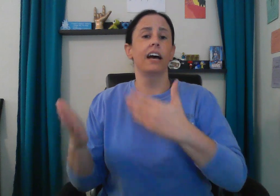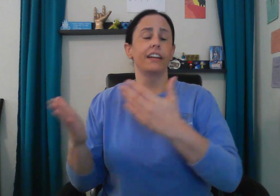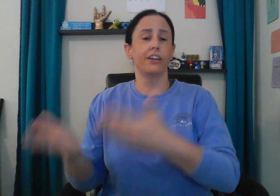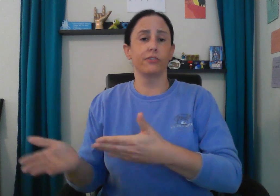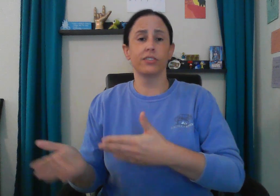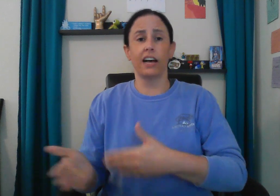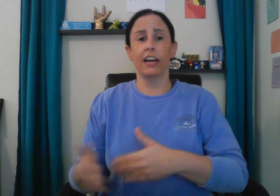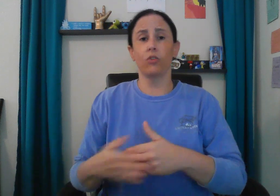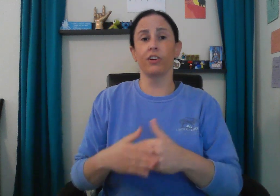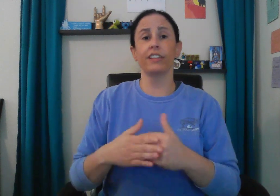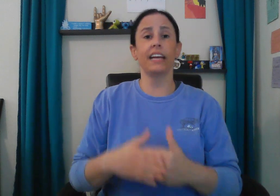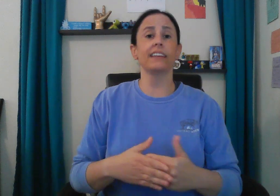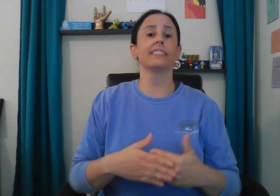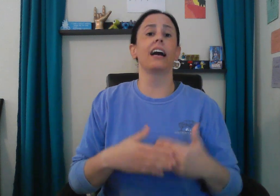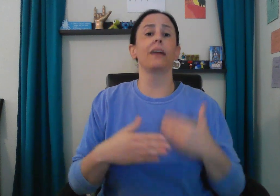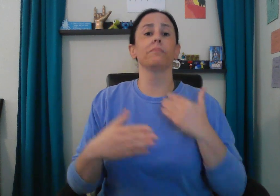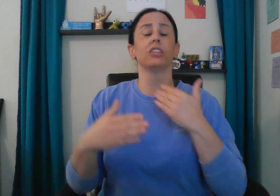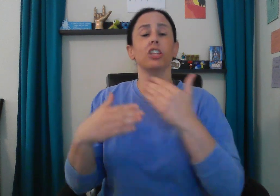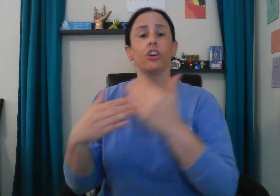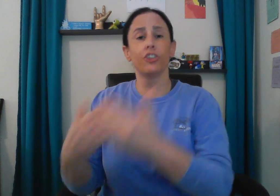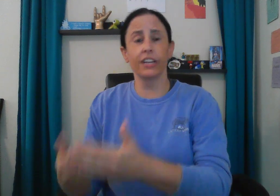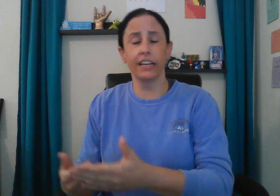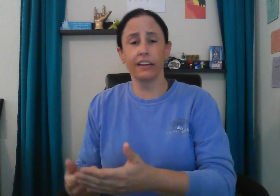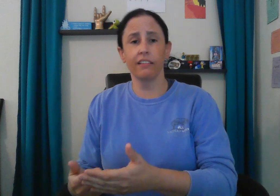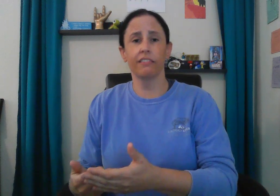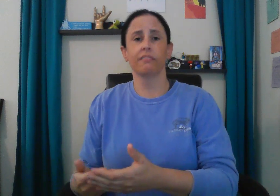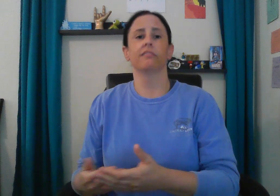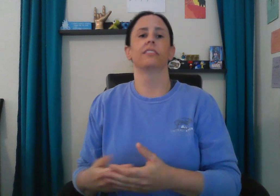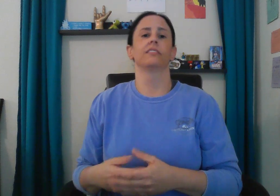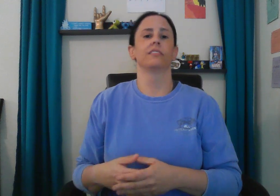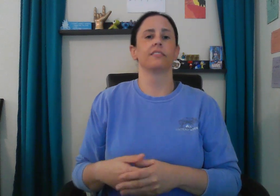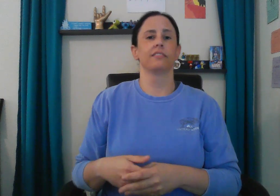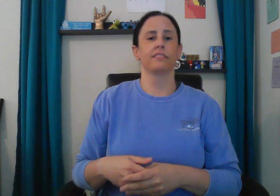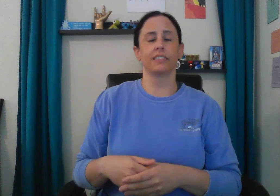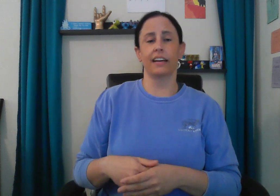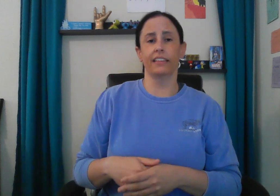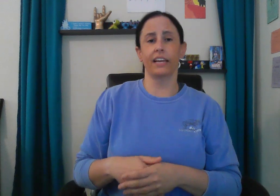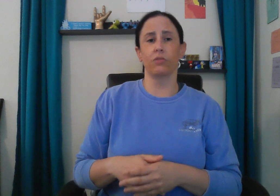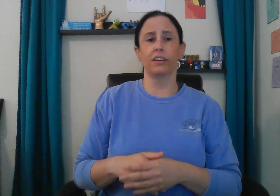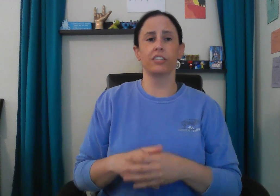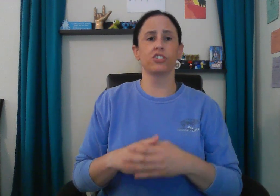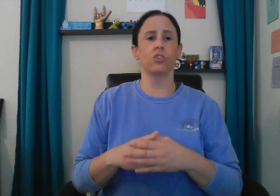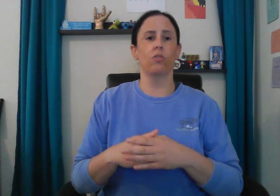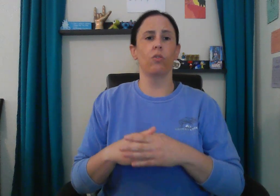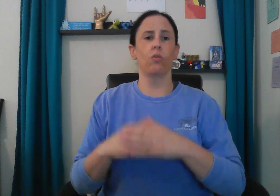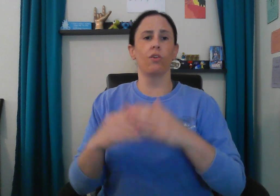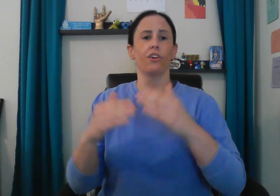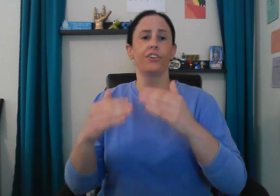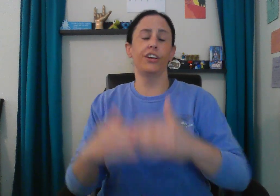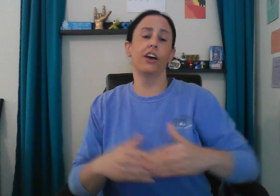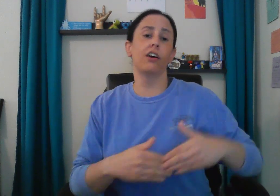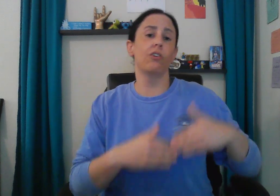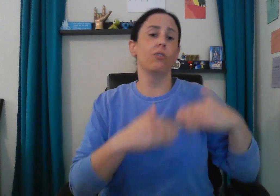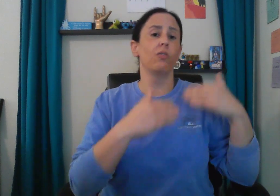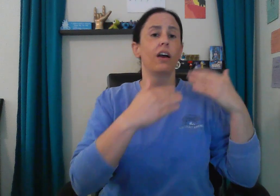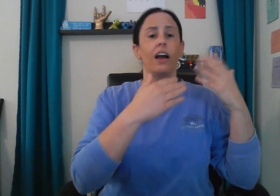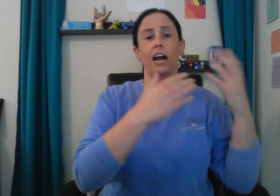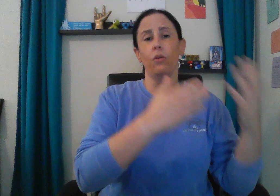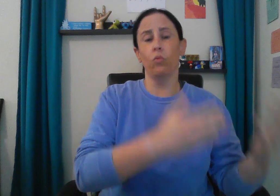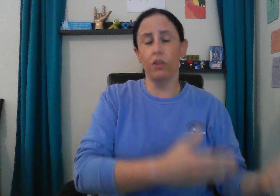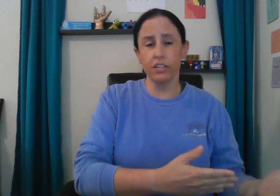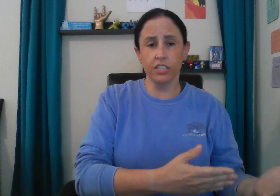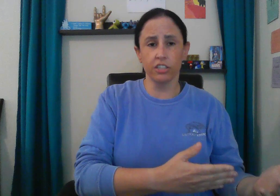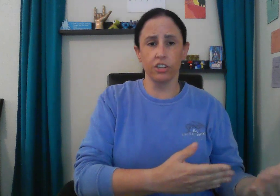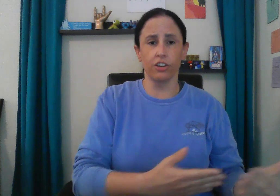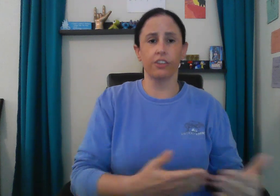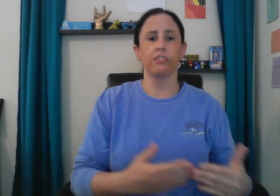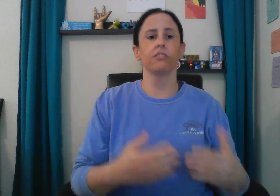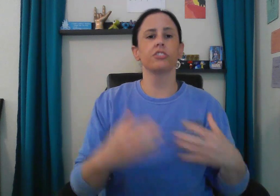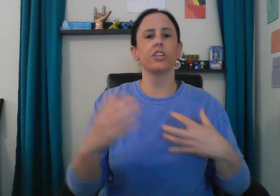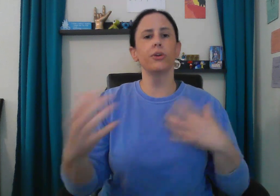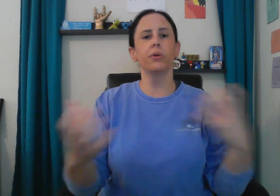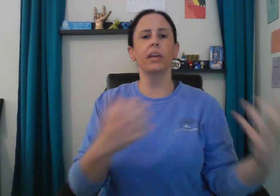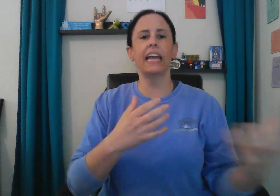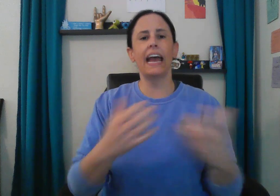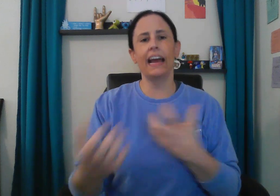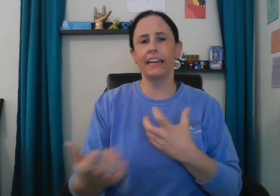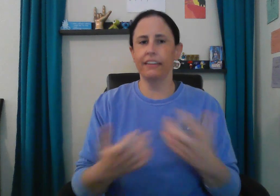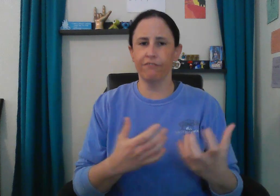know sign, or yes, I'm learning sign language, or no, I want to learn. So you can add